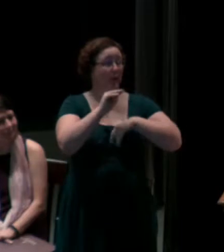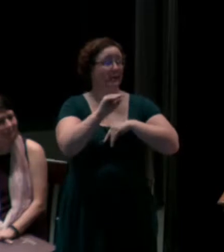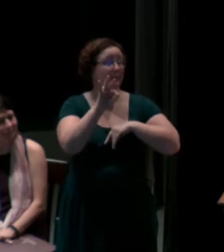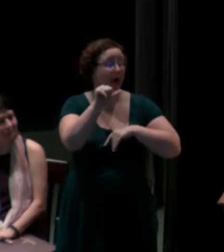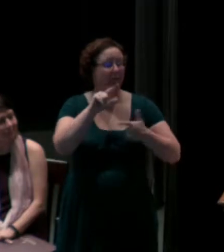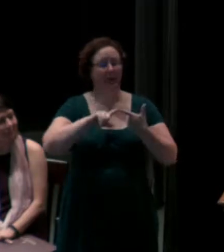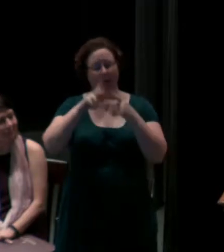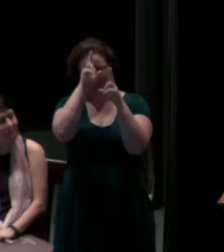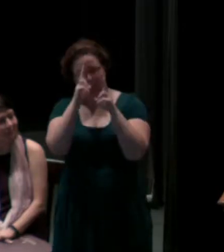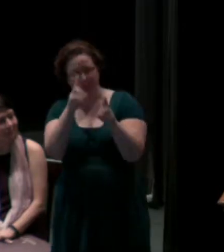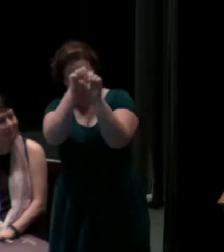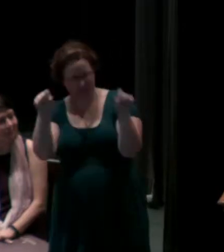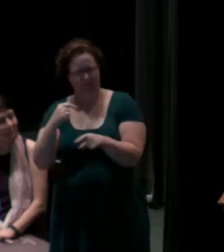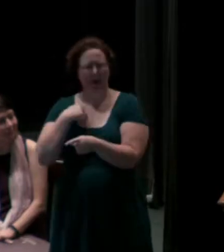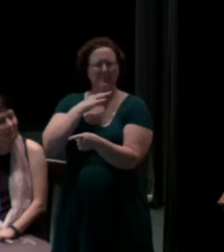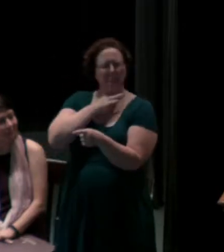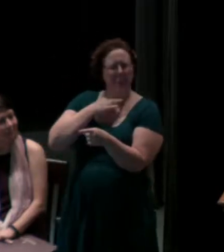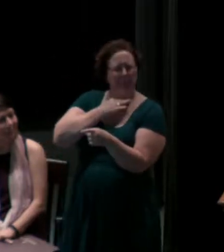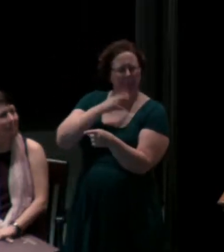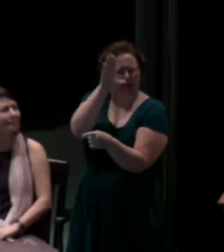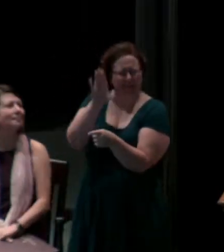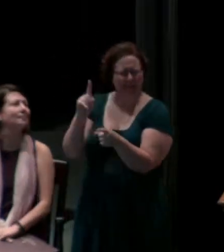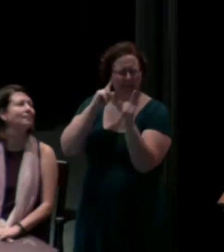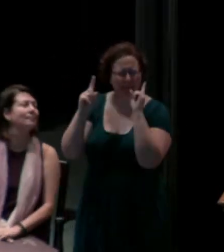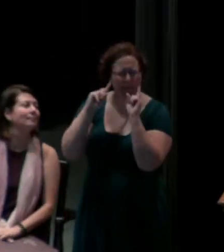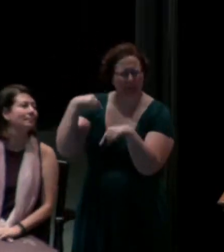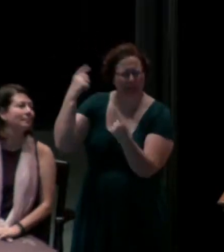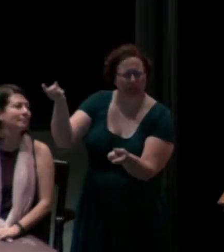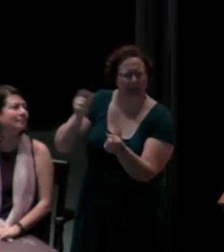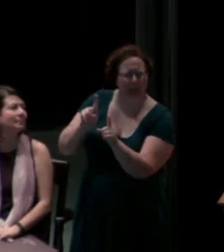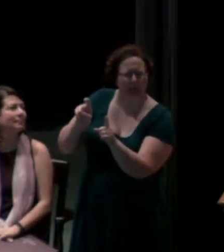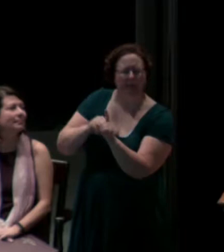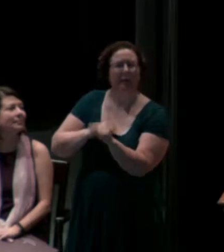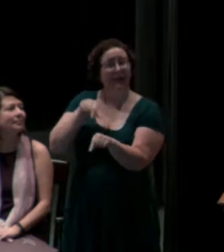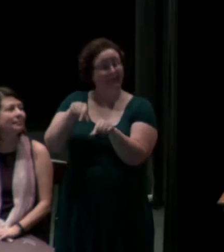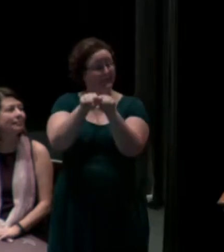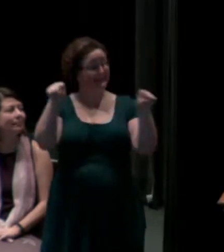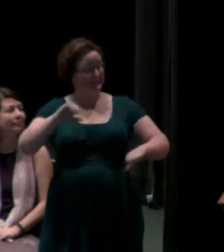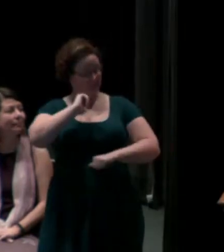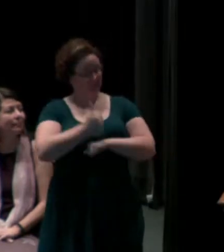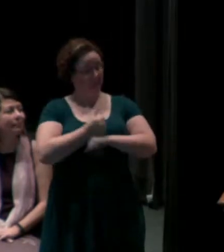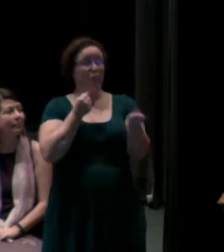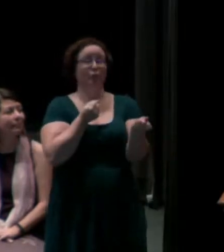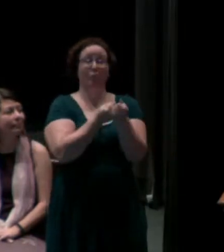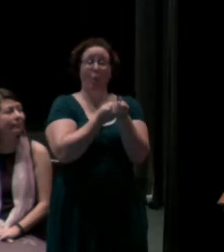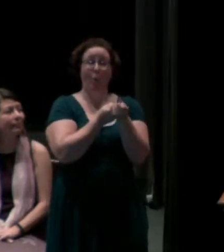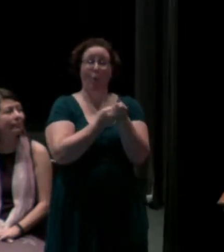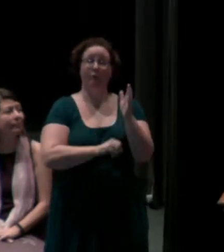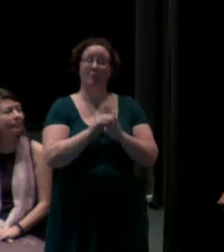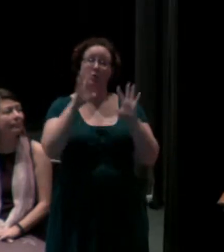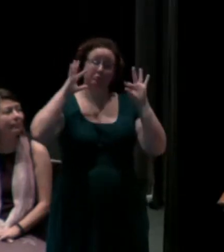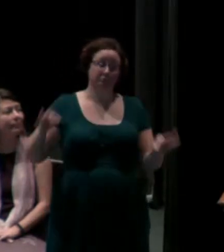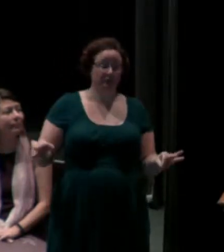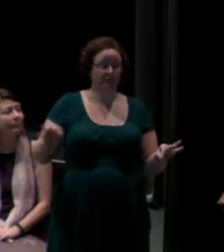System. I was so intrigued by the honor system, and I had never heard anything like it. This system was founded on the support and mature judgment